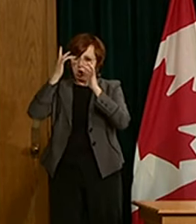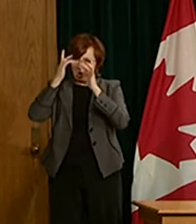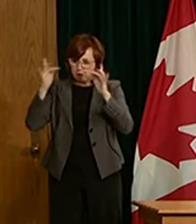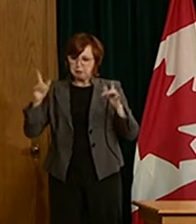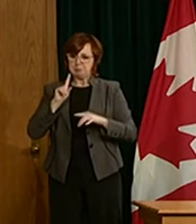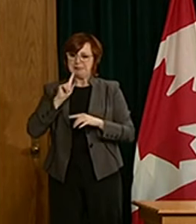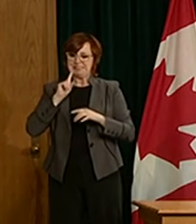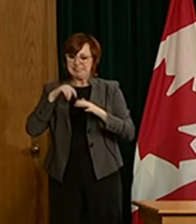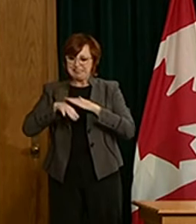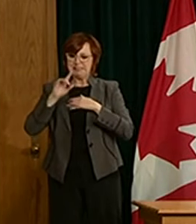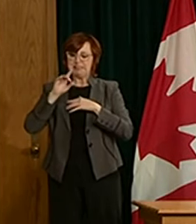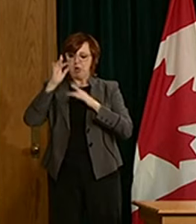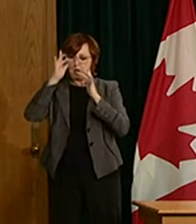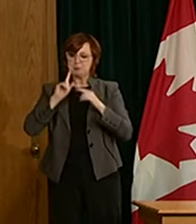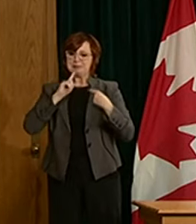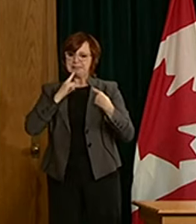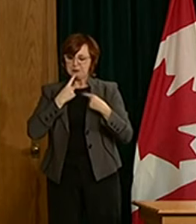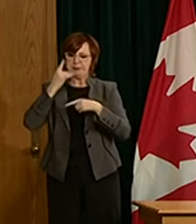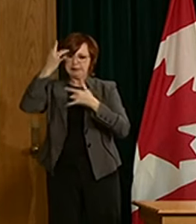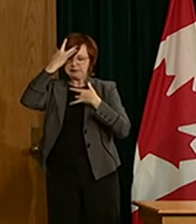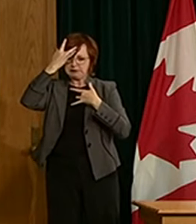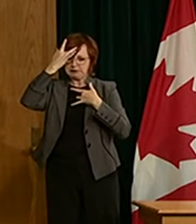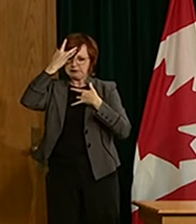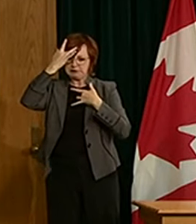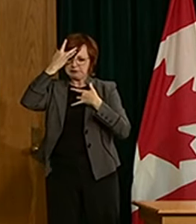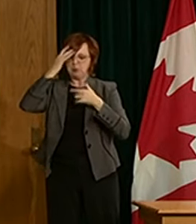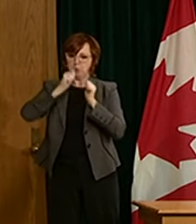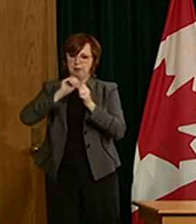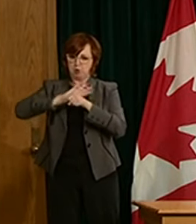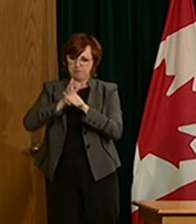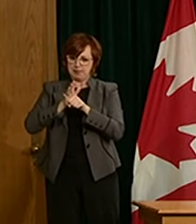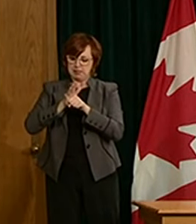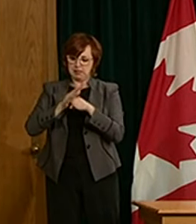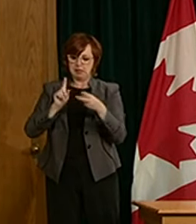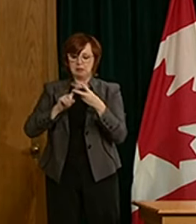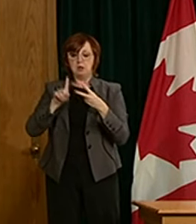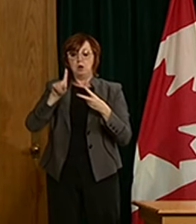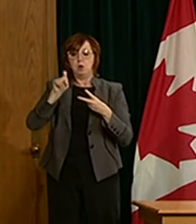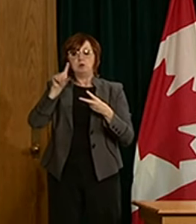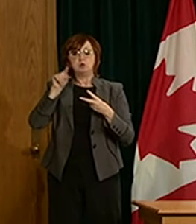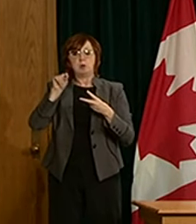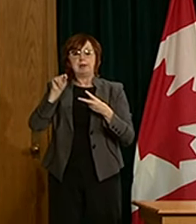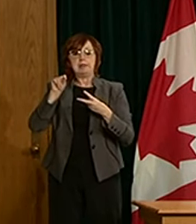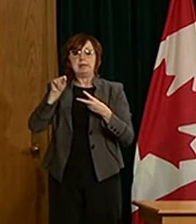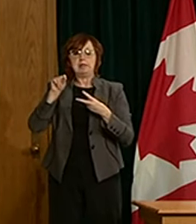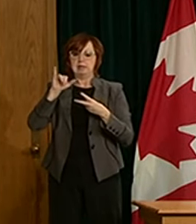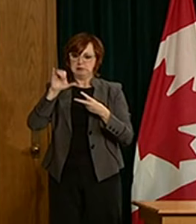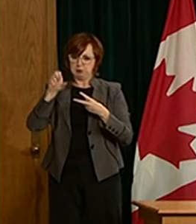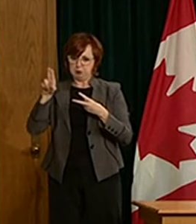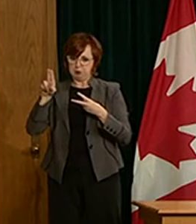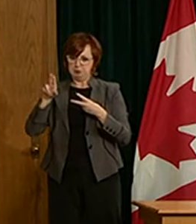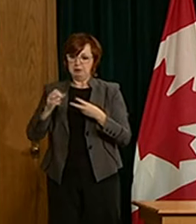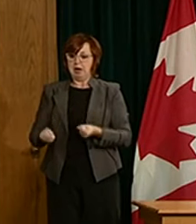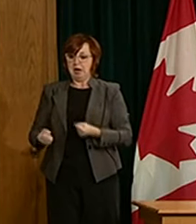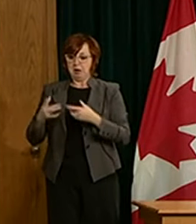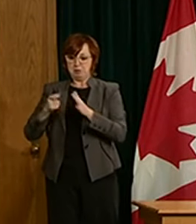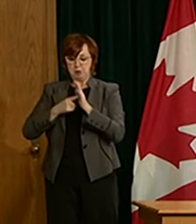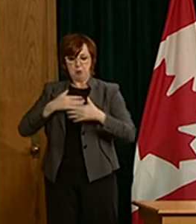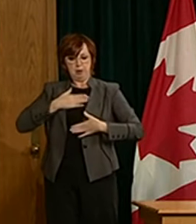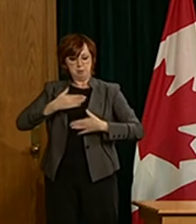at the same time. Of those hospitalized, 120 of those would require to be in the ICU, with 90 to 95% requiring